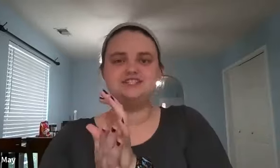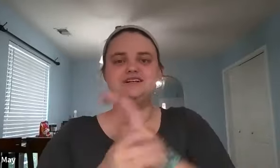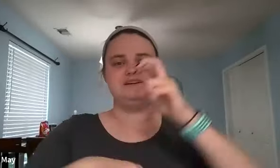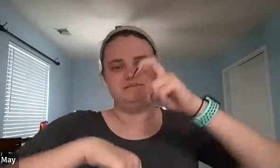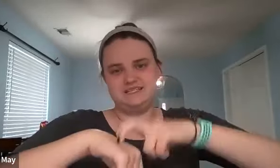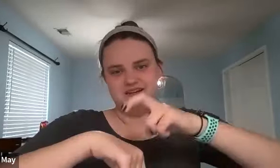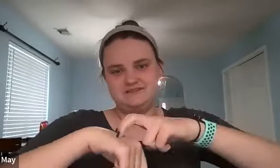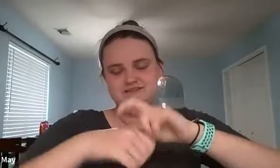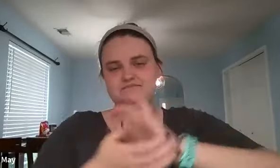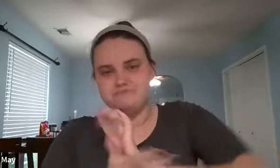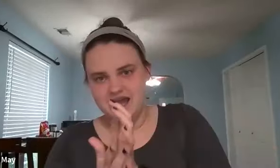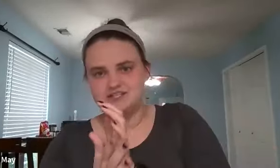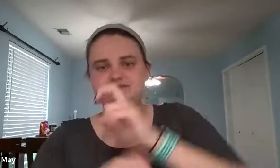mashed potatoes.